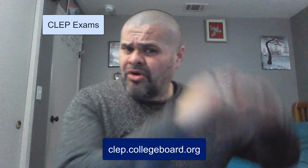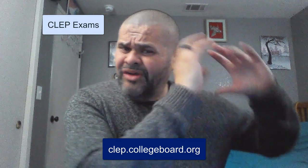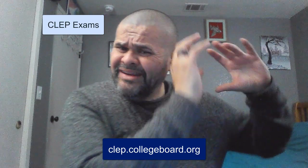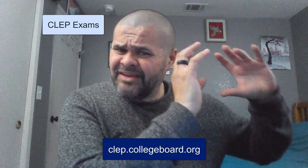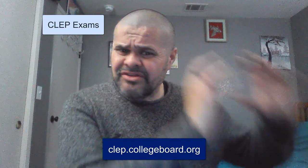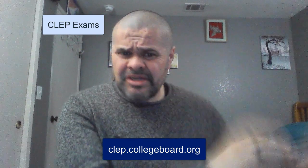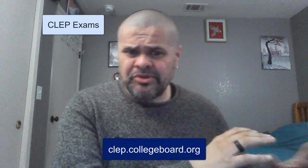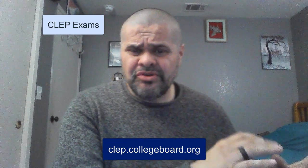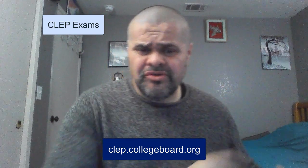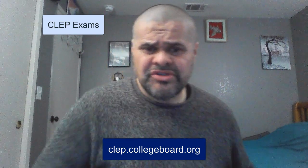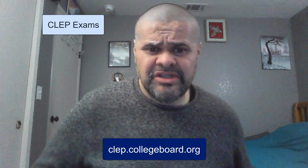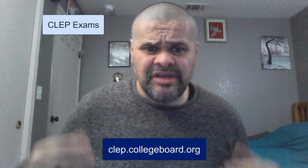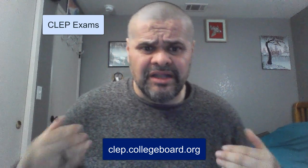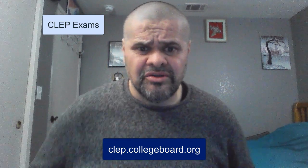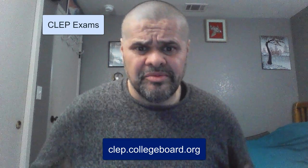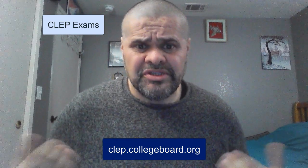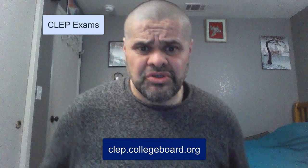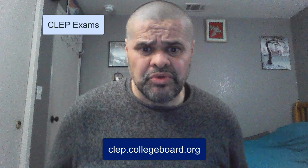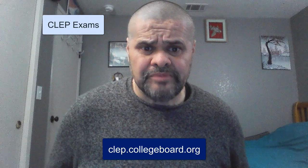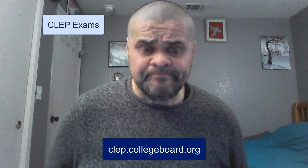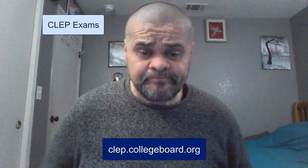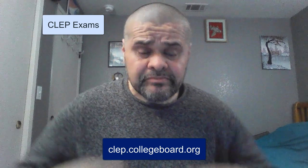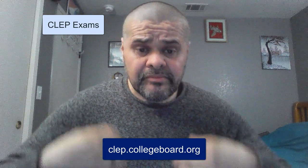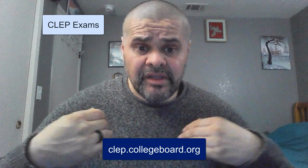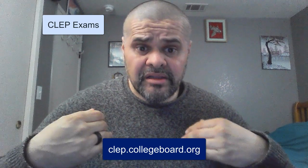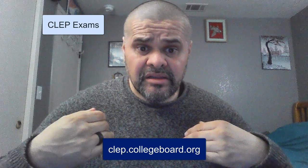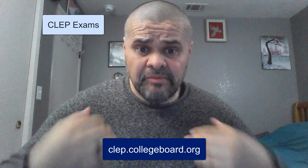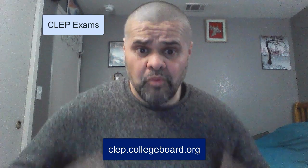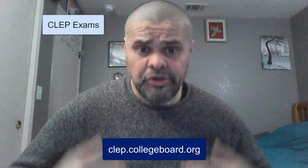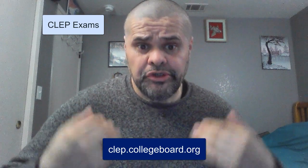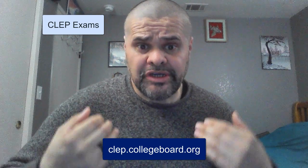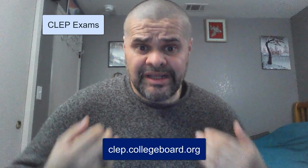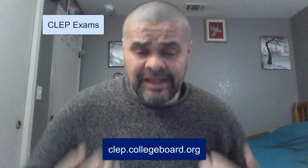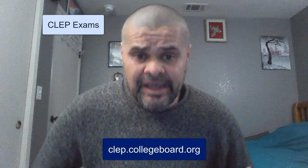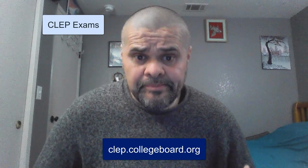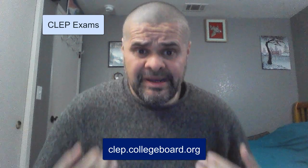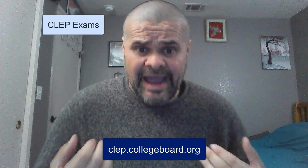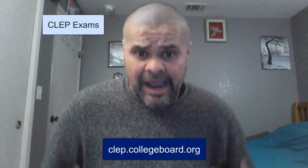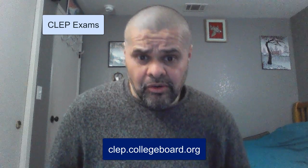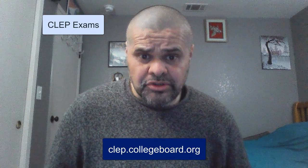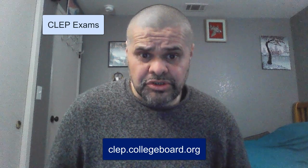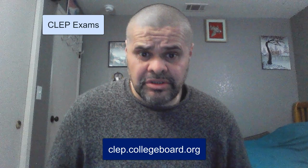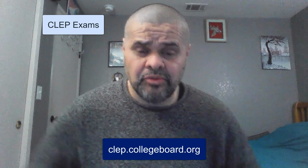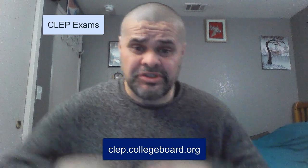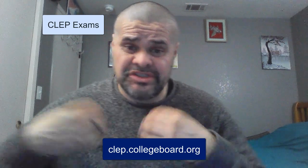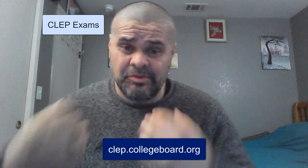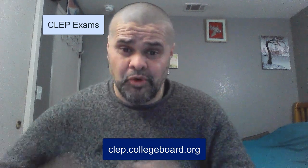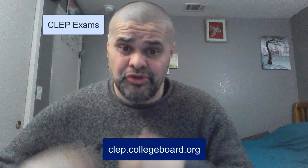or any other type of university a little bit sooner. The more you CLEP out, which is the more you